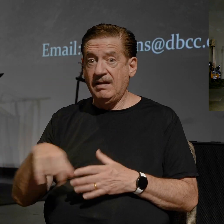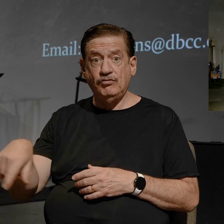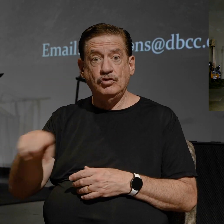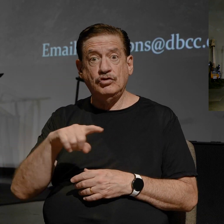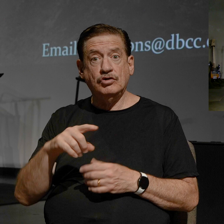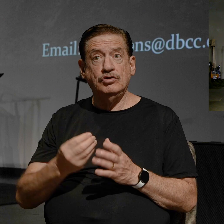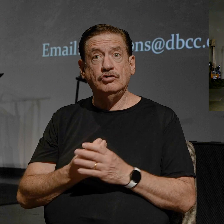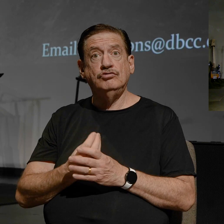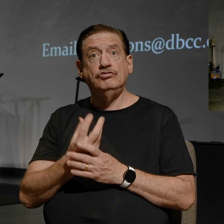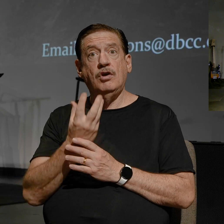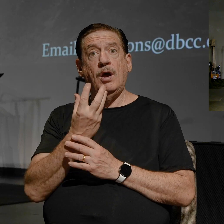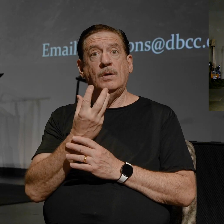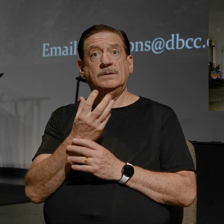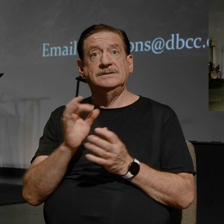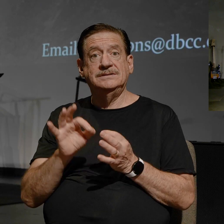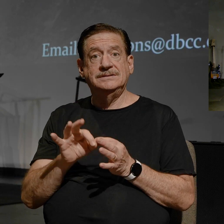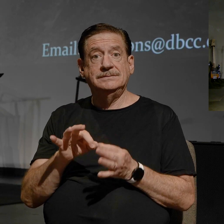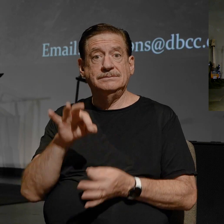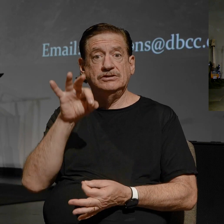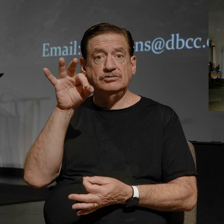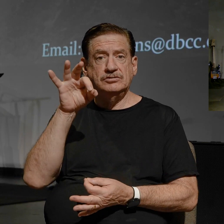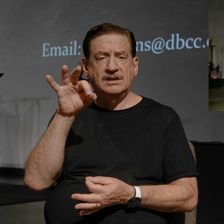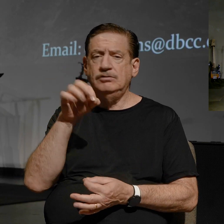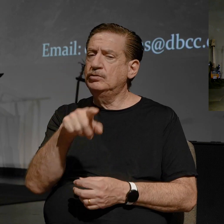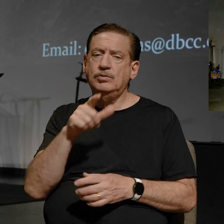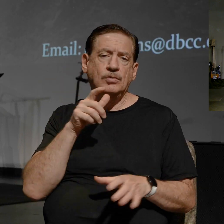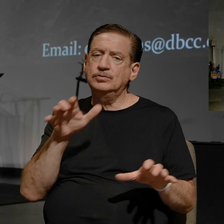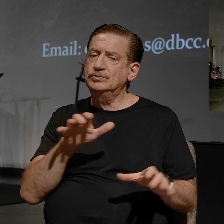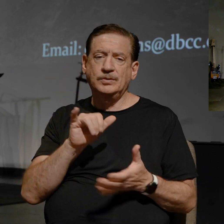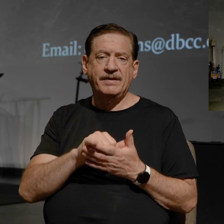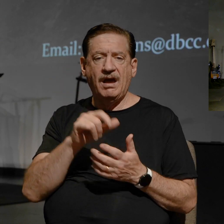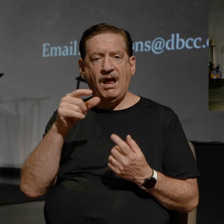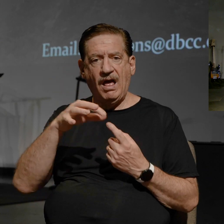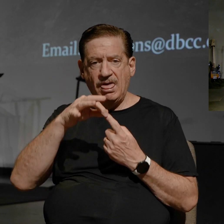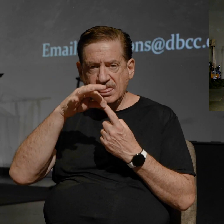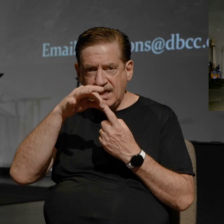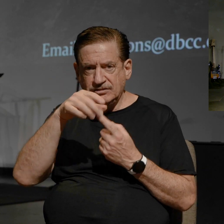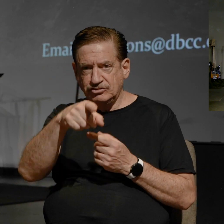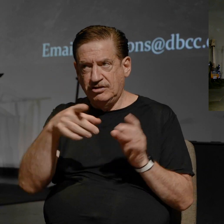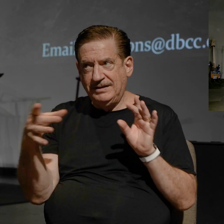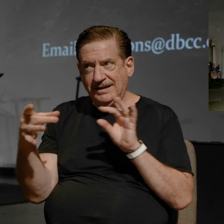grow spiritually, you don't do that unless you're connected relationally.